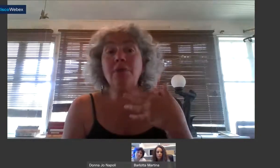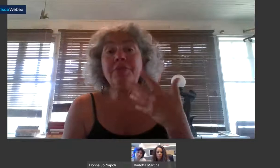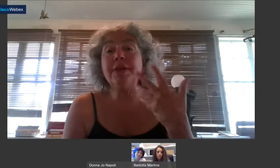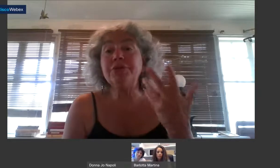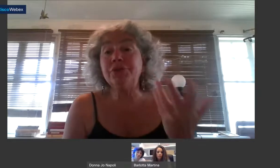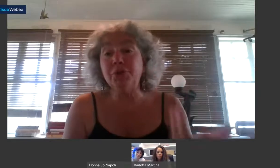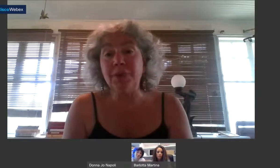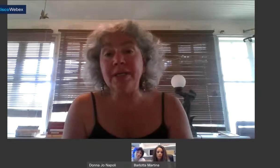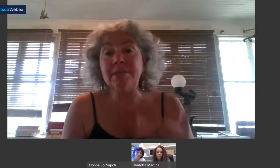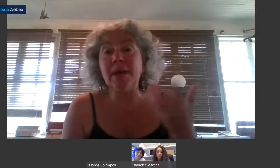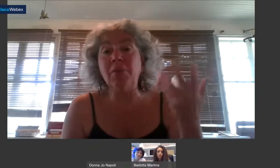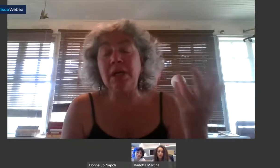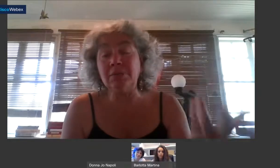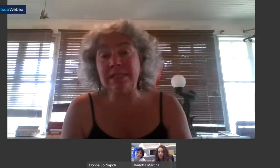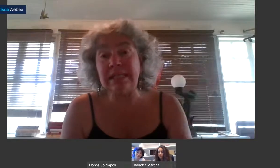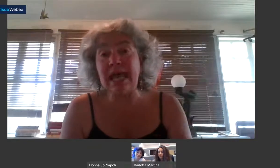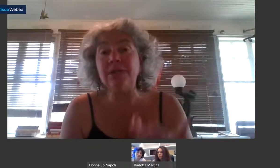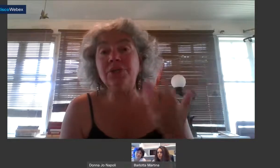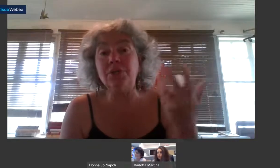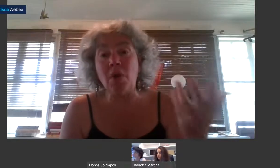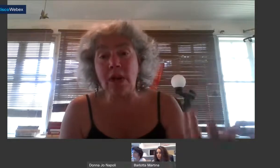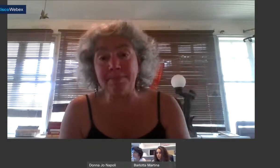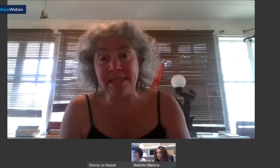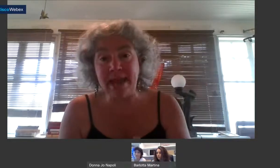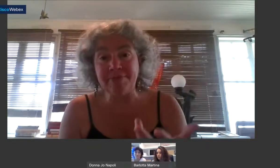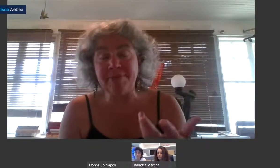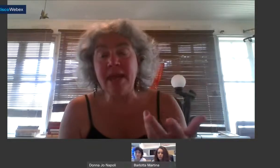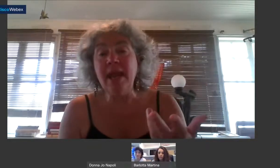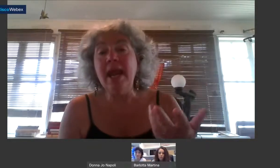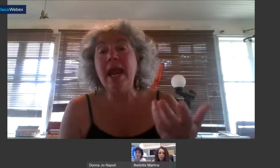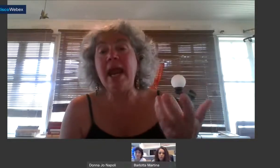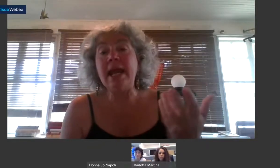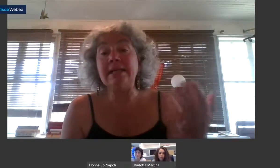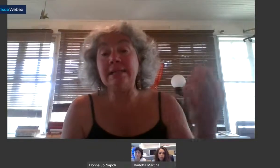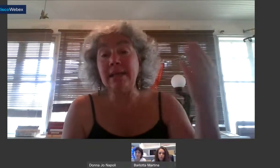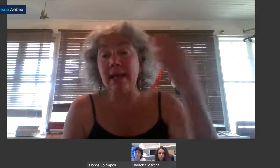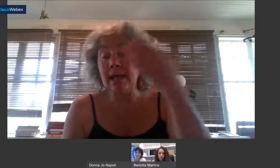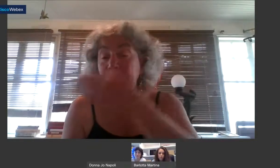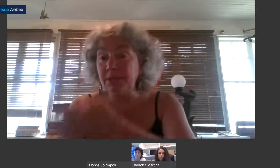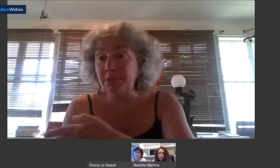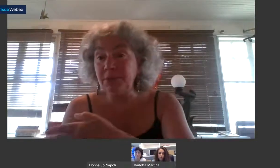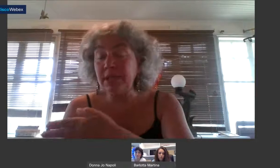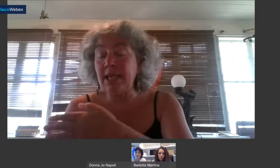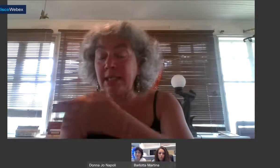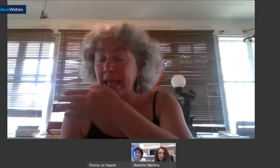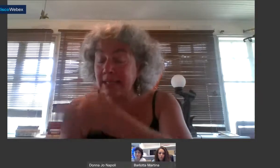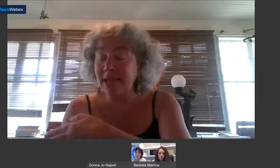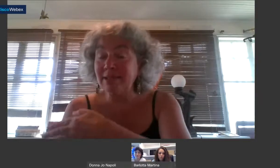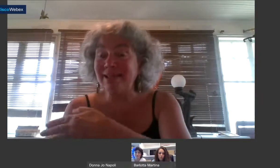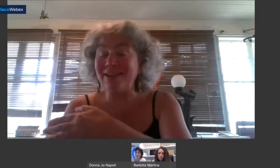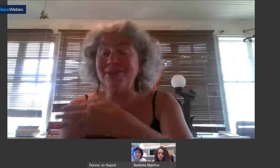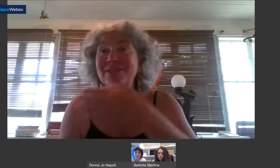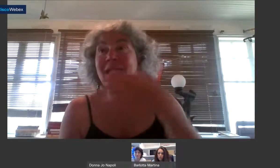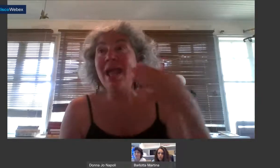their stories about what it was like to grow up deaf, and news and young signers.